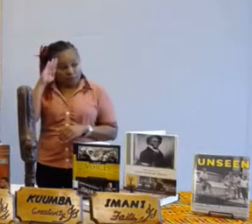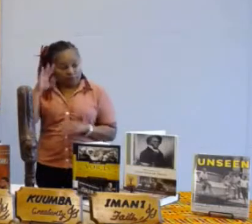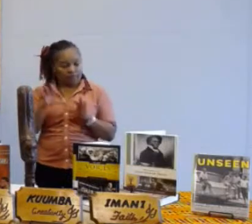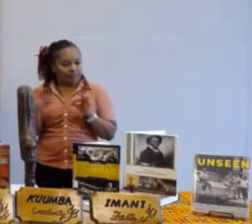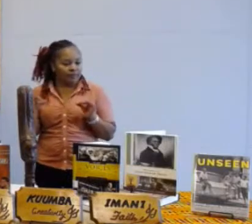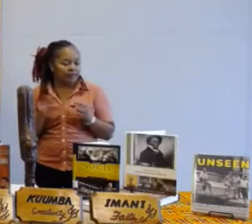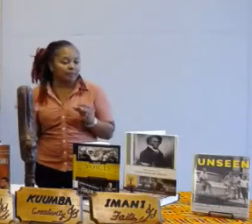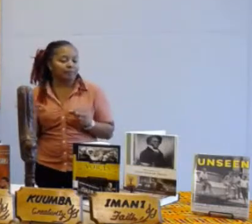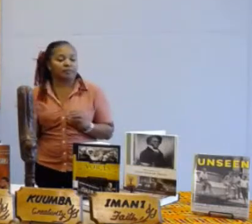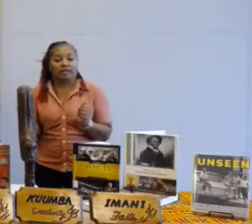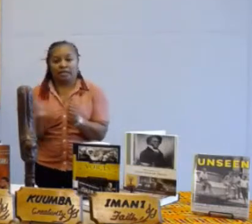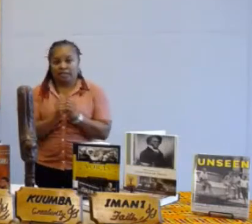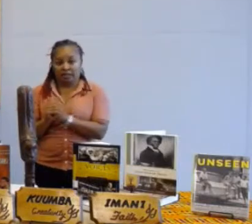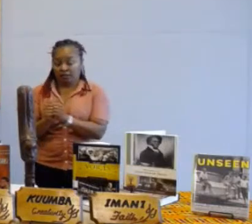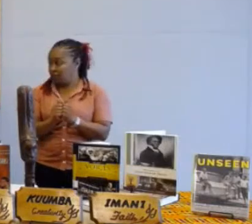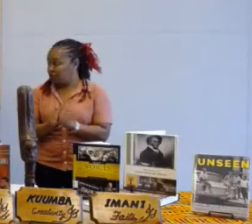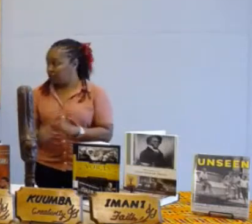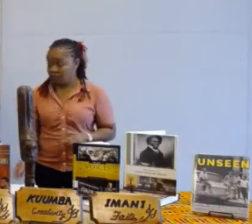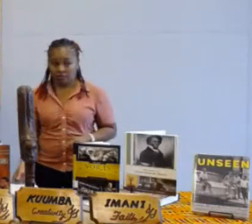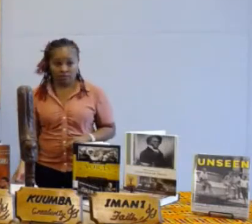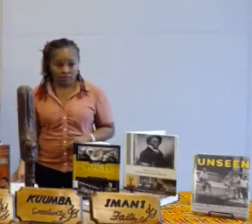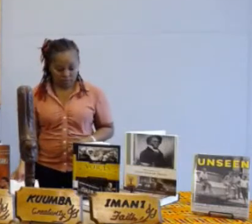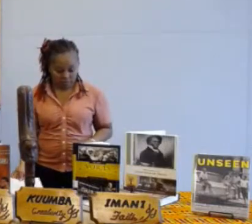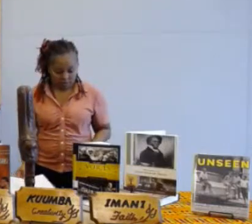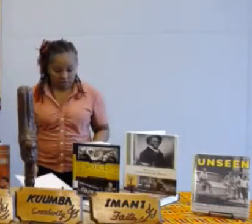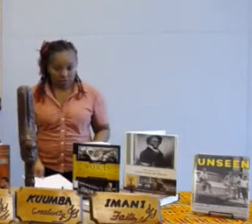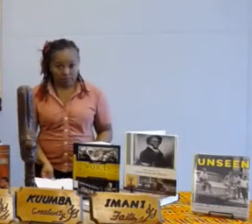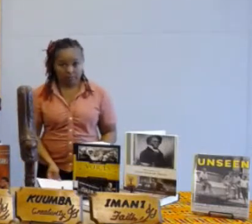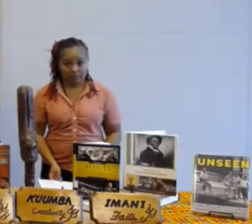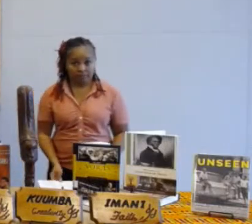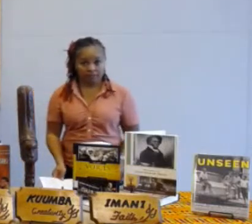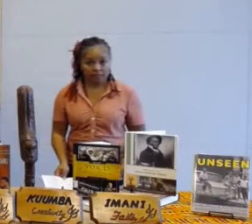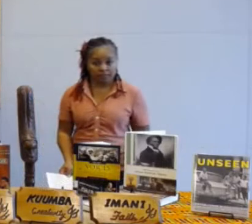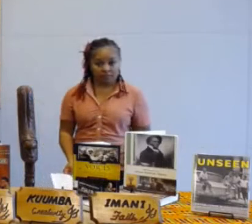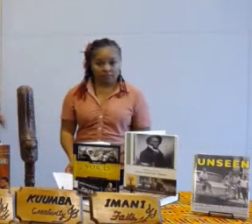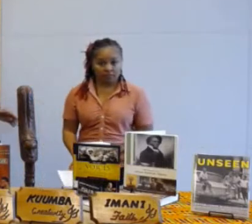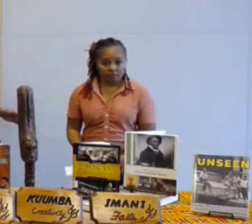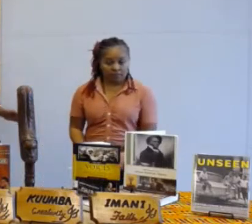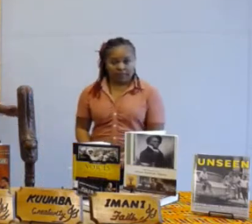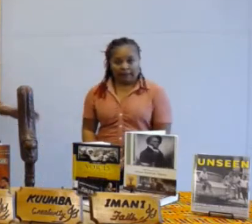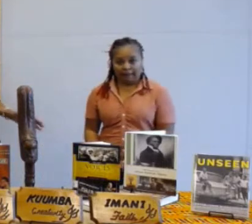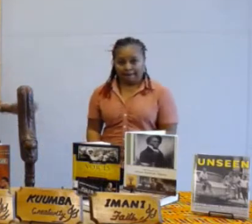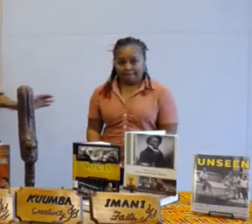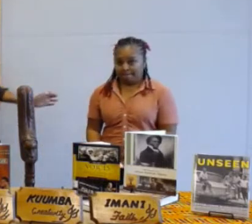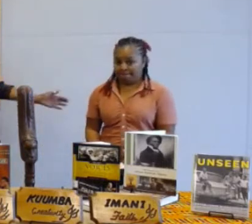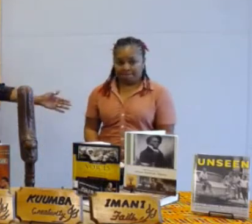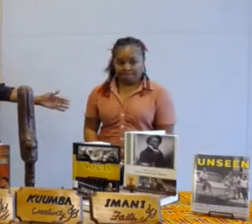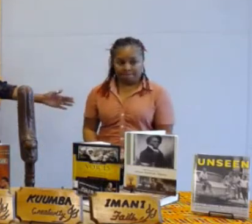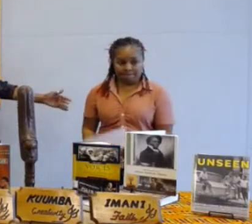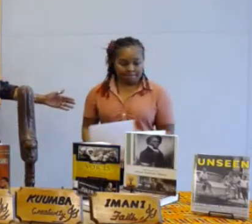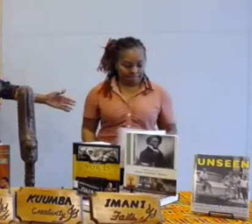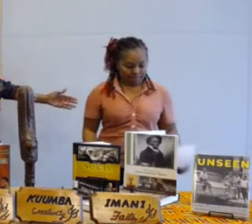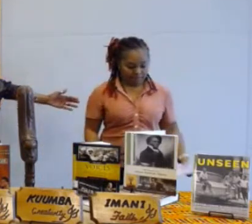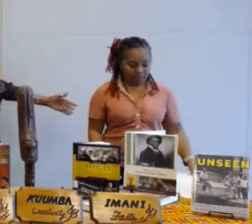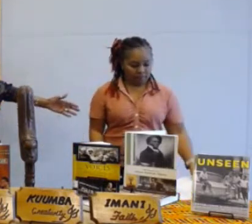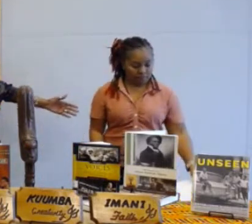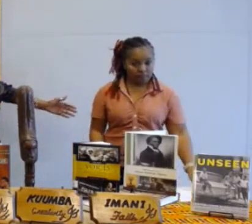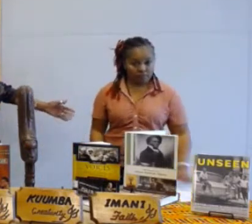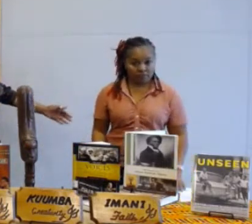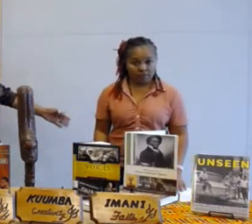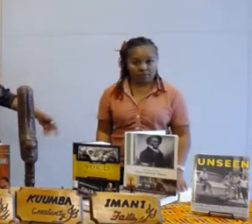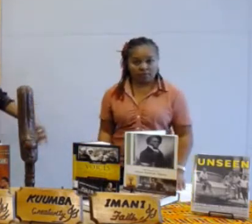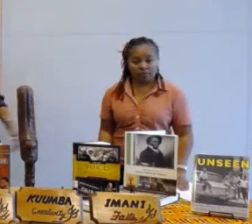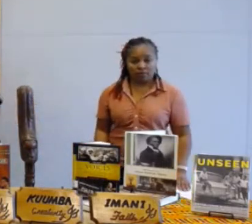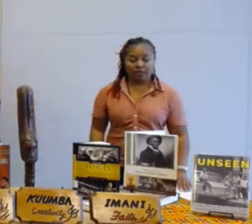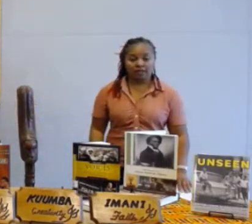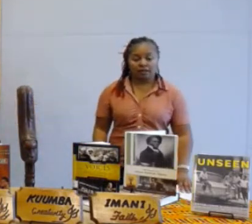to the edge of where the, Can we get some of the people on this side to move on? but I don't wanna bump up against the, We